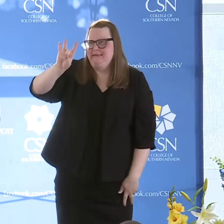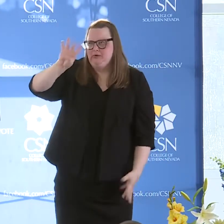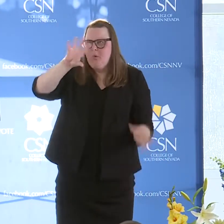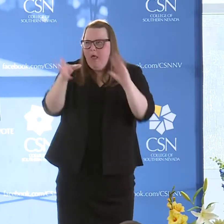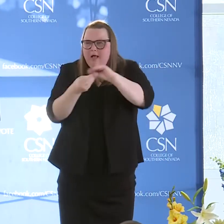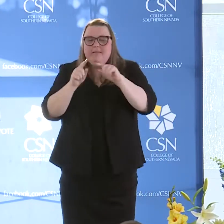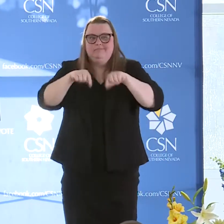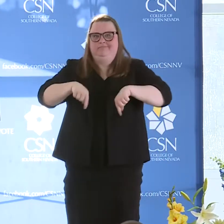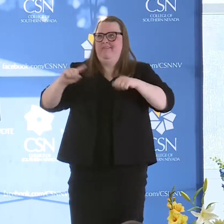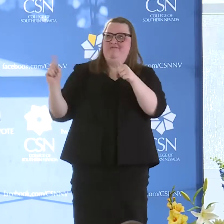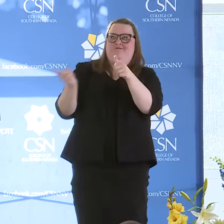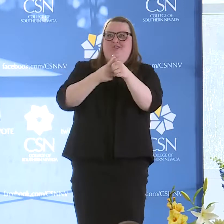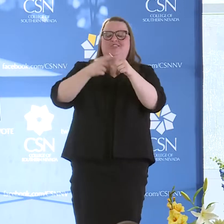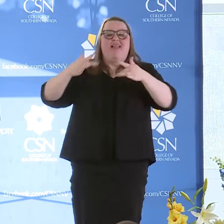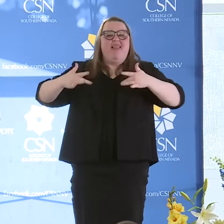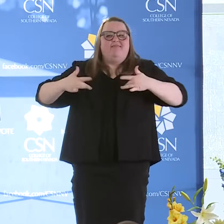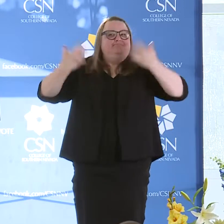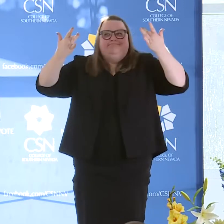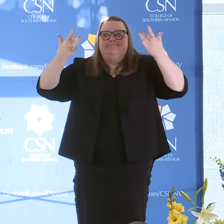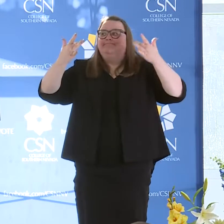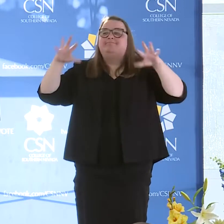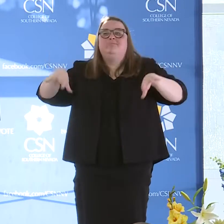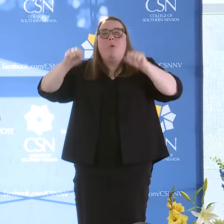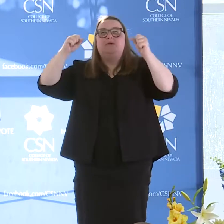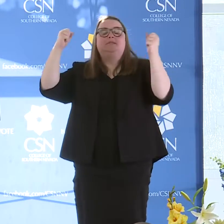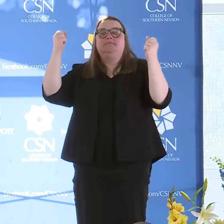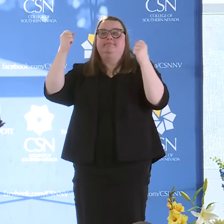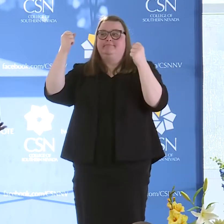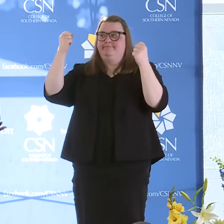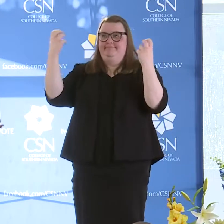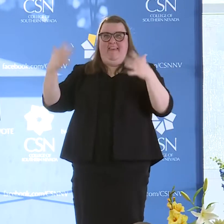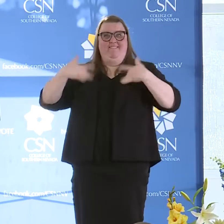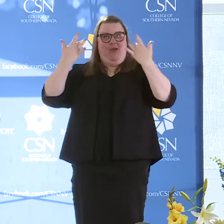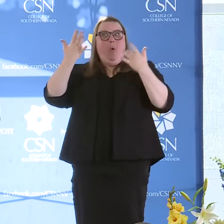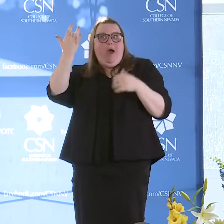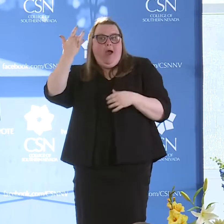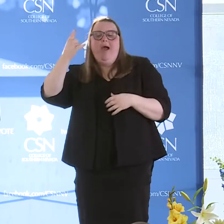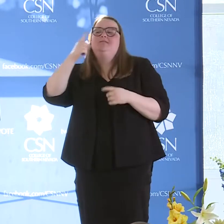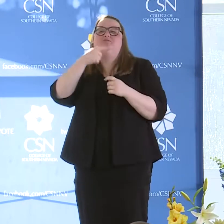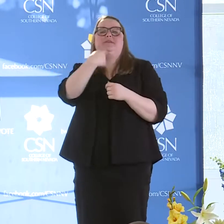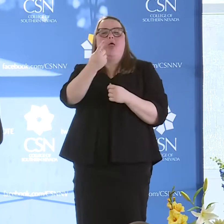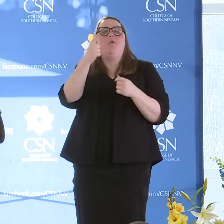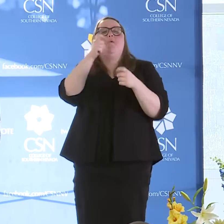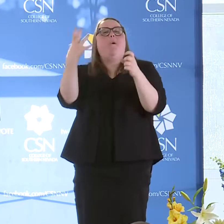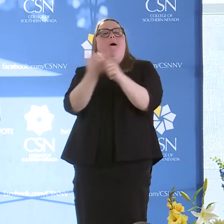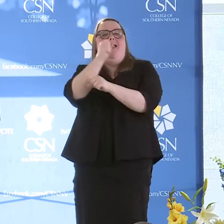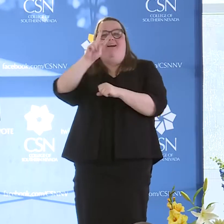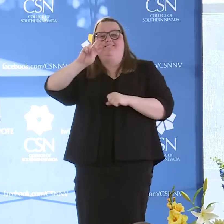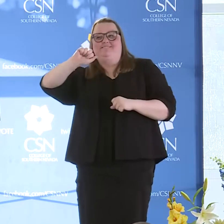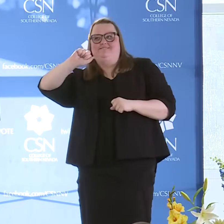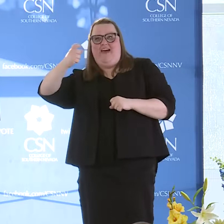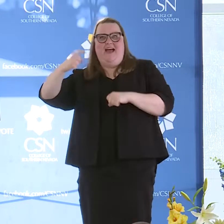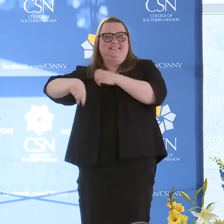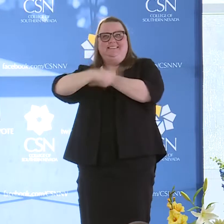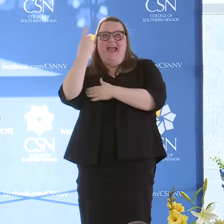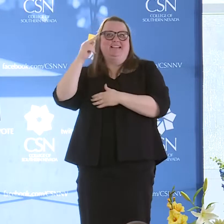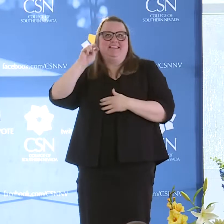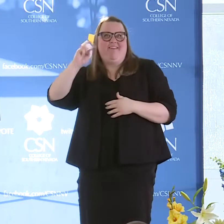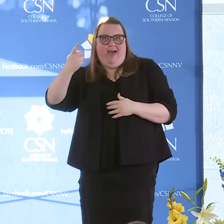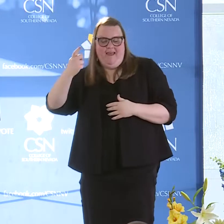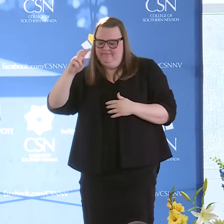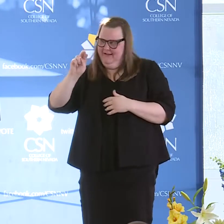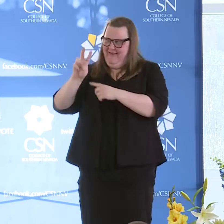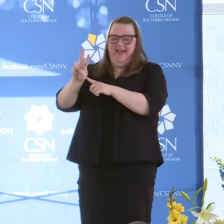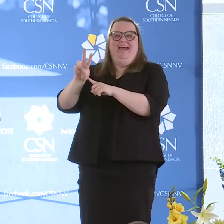winner announcement events for VAX Days Nevada, a celebration of COVID-19 vaccines and all the benefits they bring.